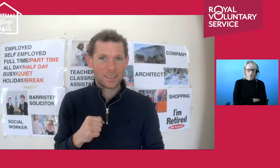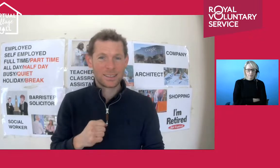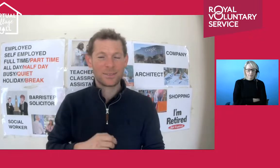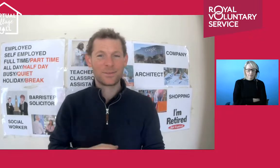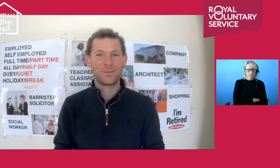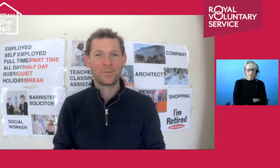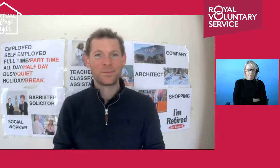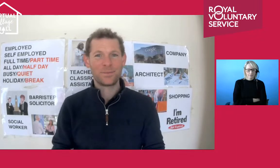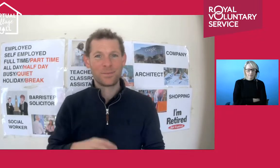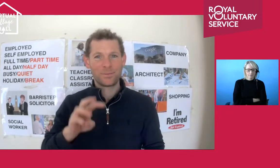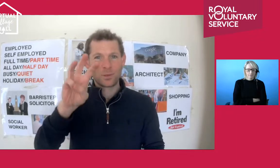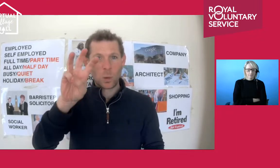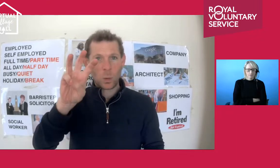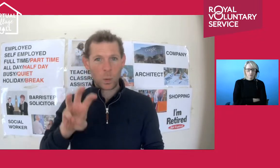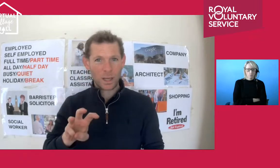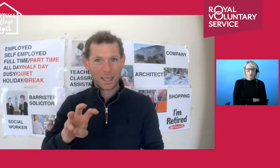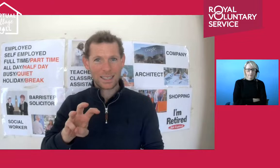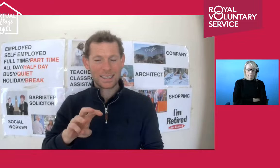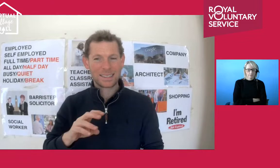Scotland,